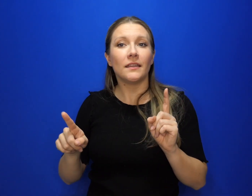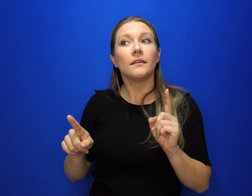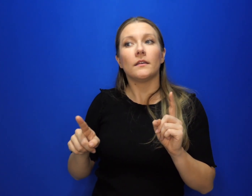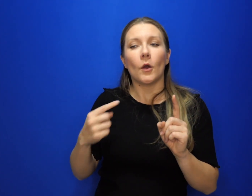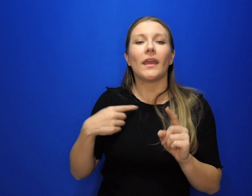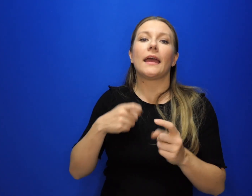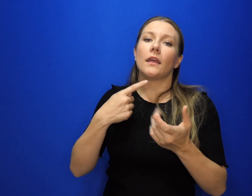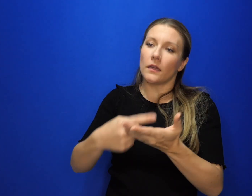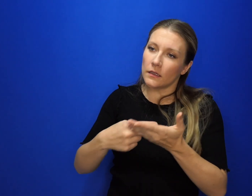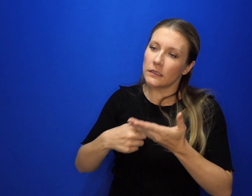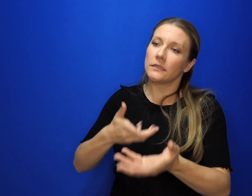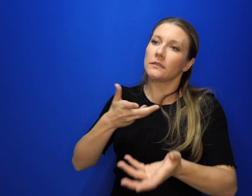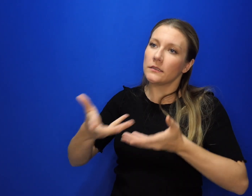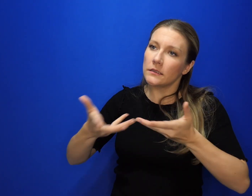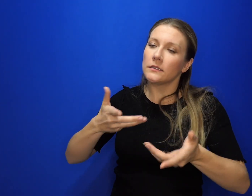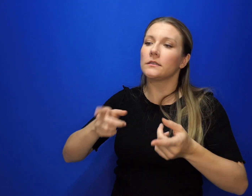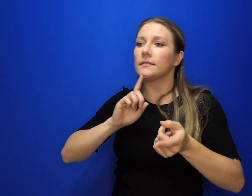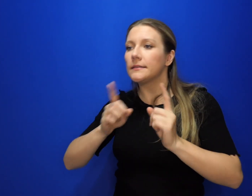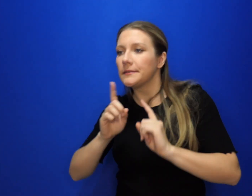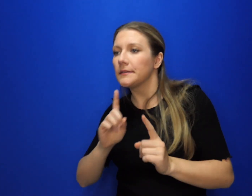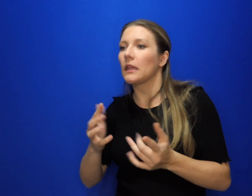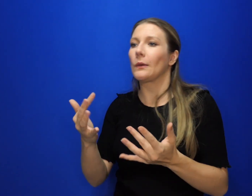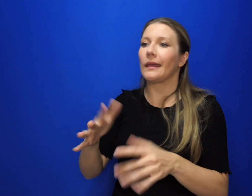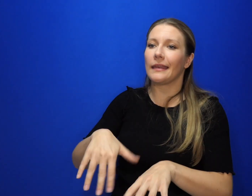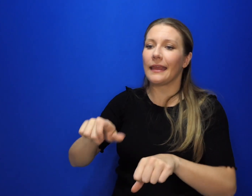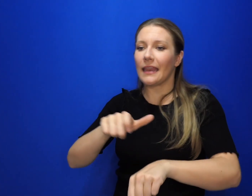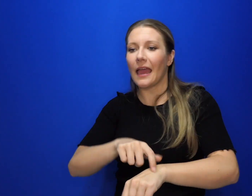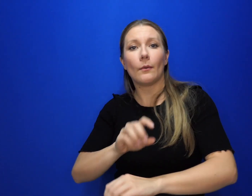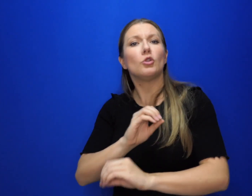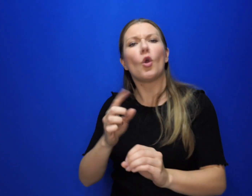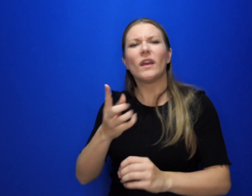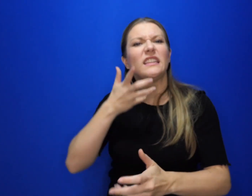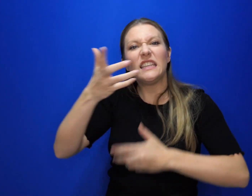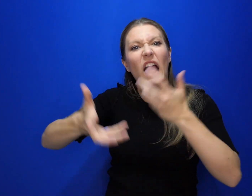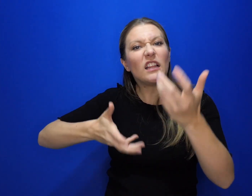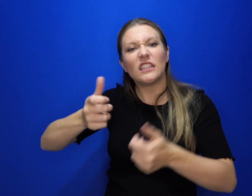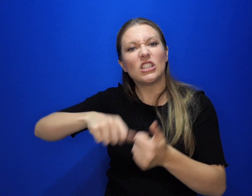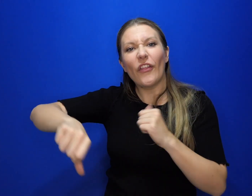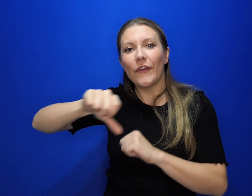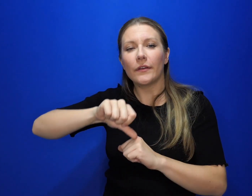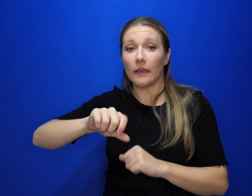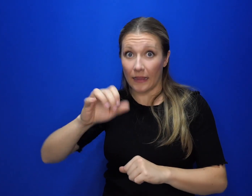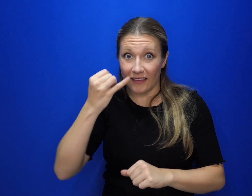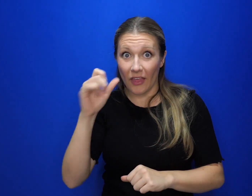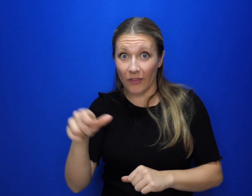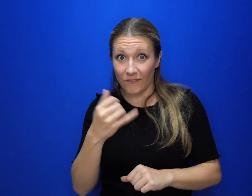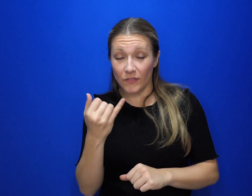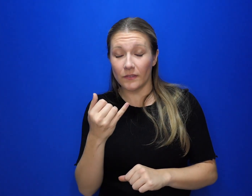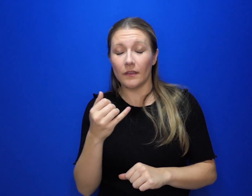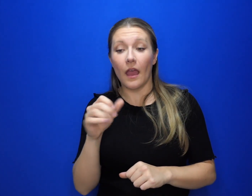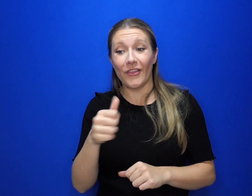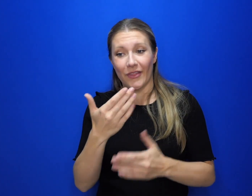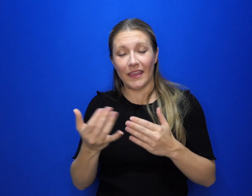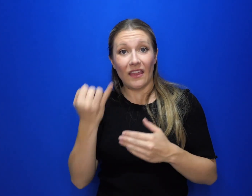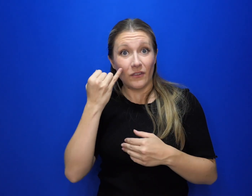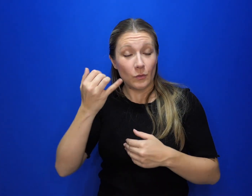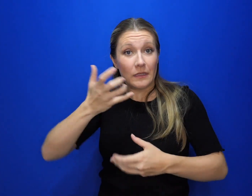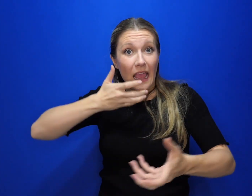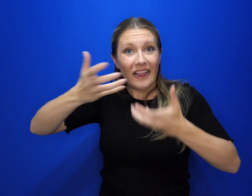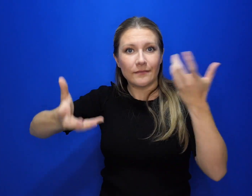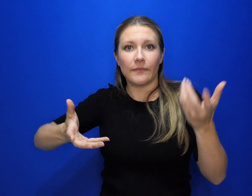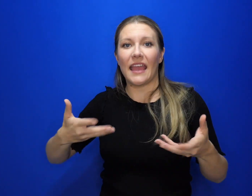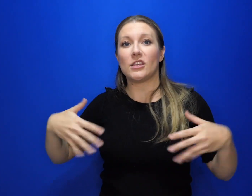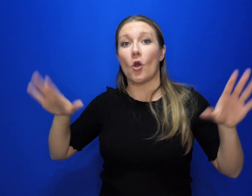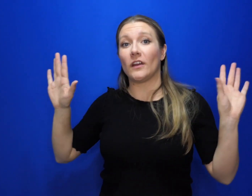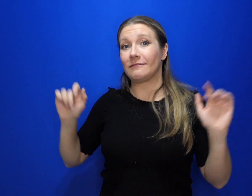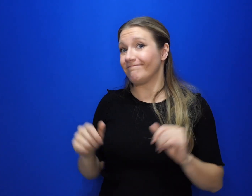we had to talk about it. They had to wait and take time. Nobody ever yelled at each other. That's the other thing. If you're yelling, it's over. Like